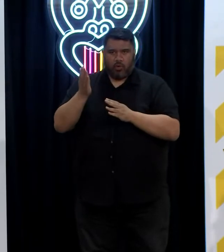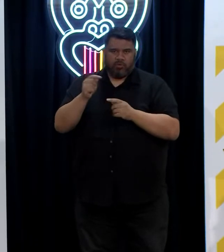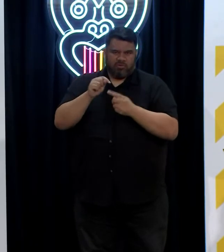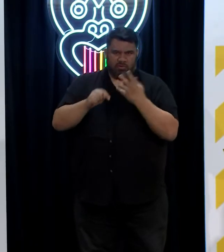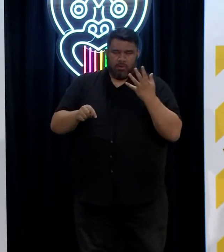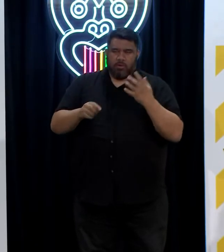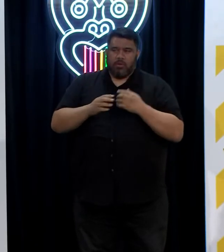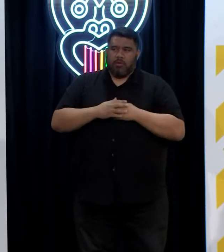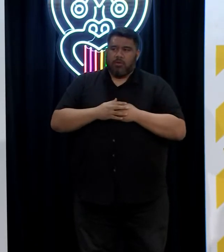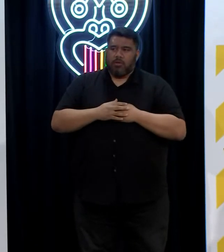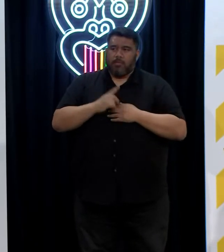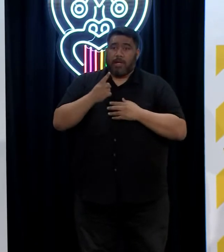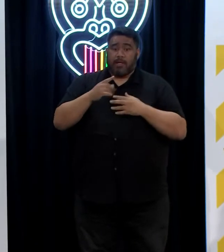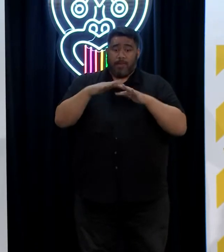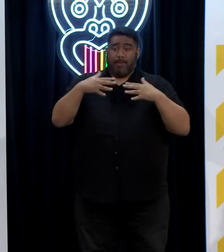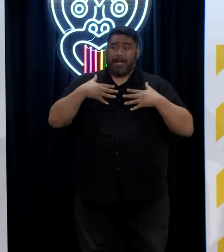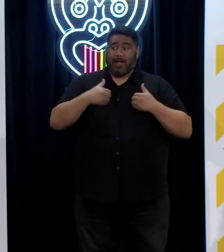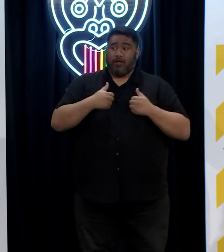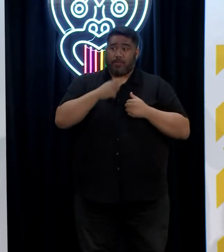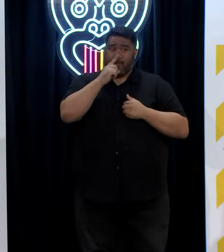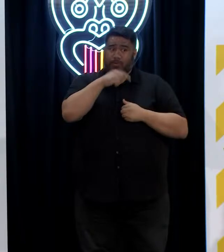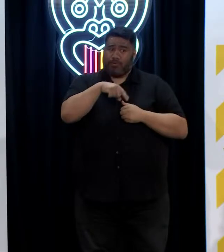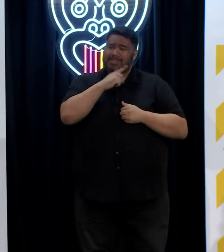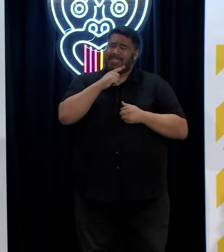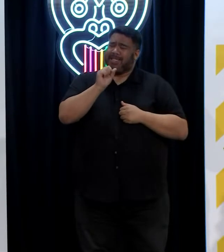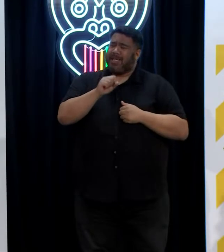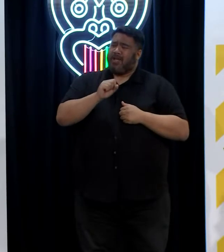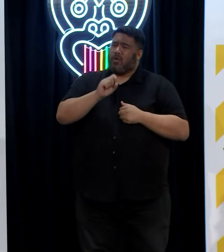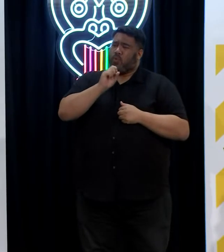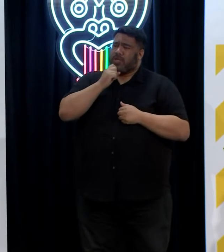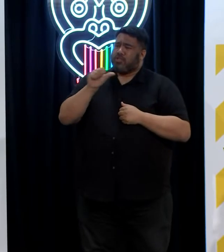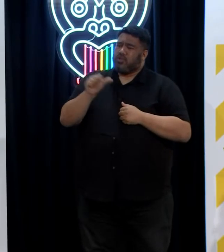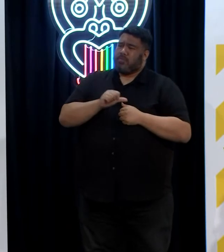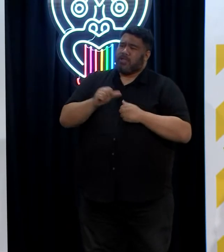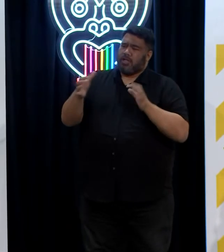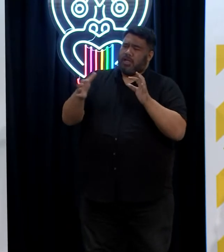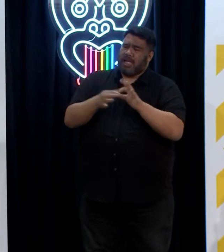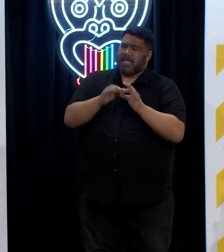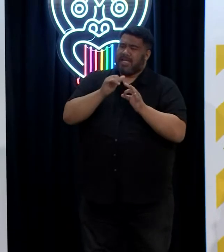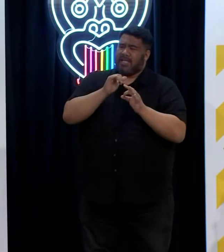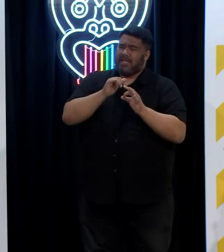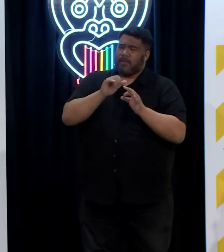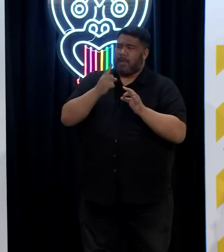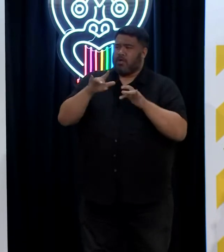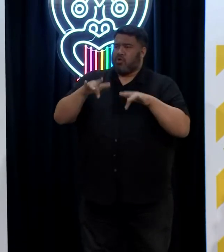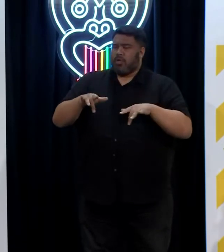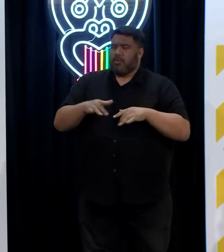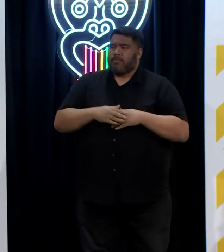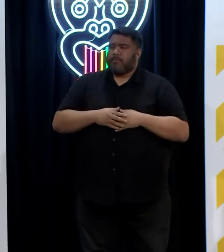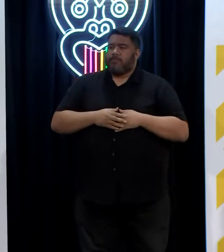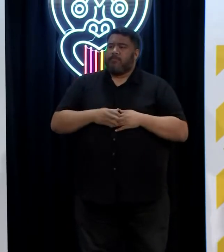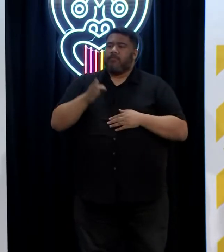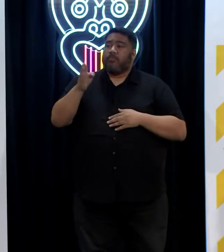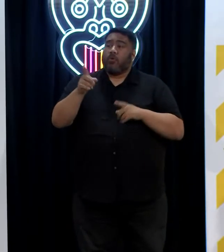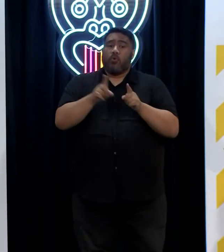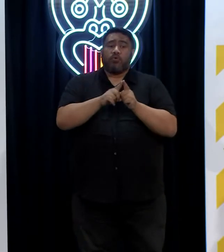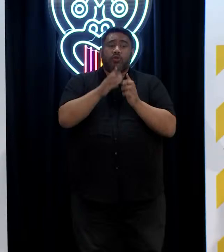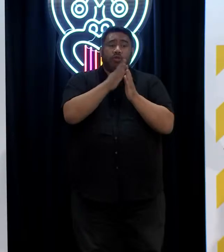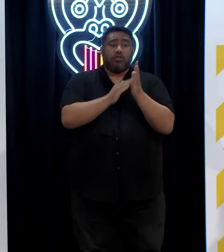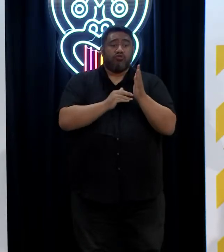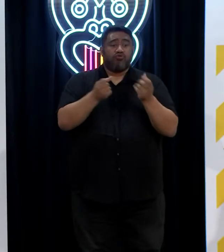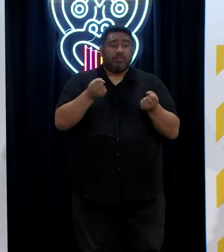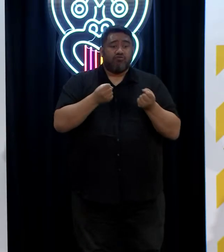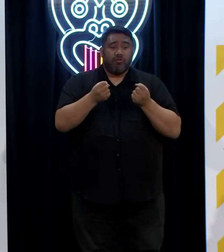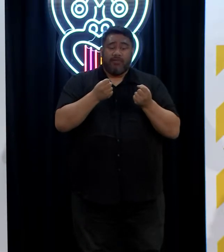continue to believe that they think they will be able to link it to the outbreak, but they haven't been able to do that yet. And can you clarify that the truck driver,